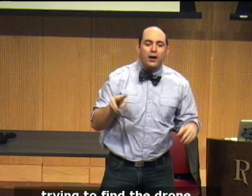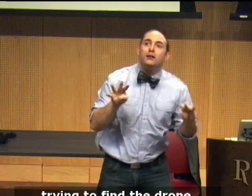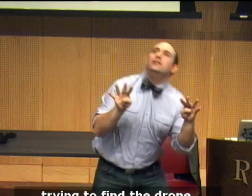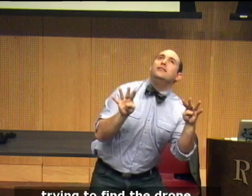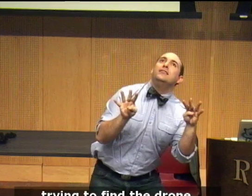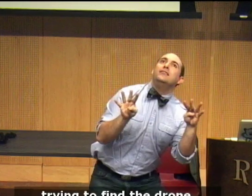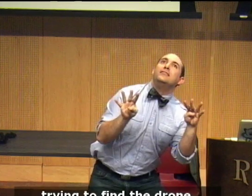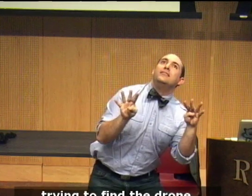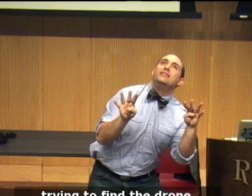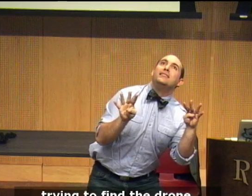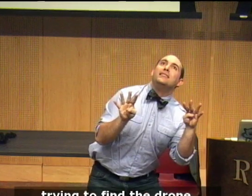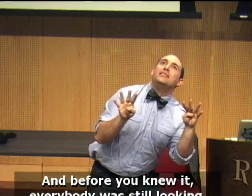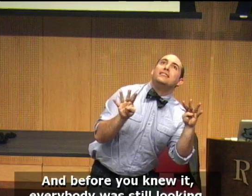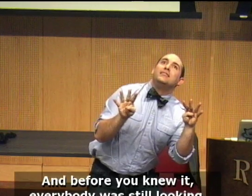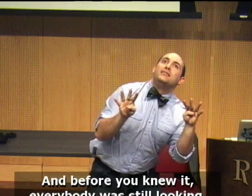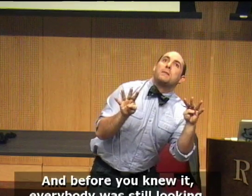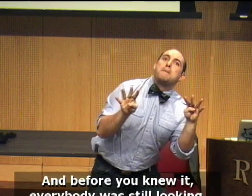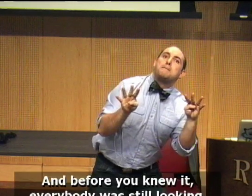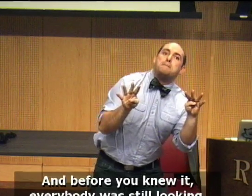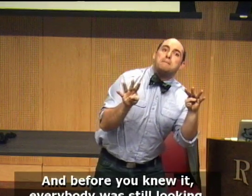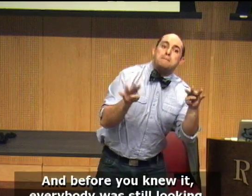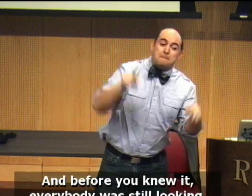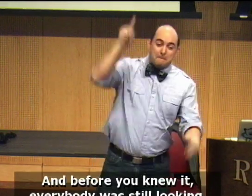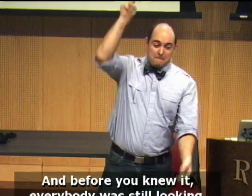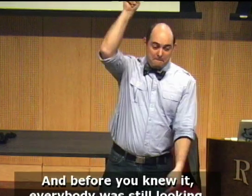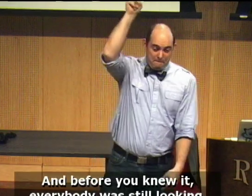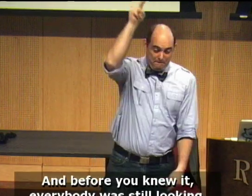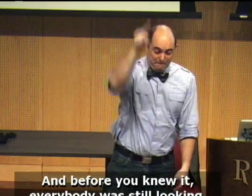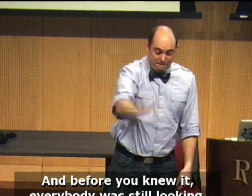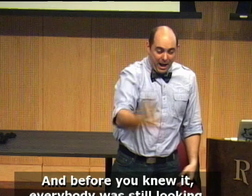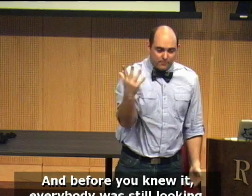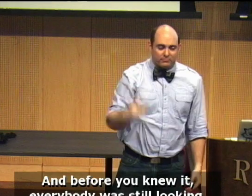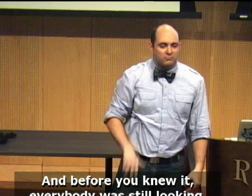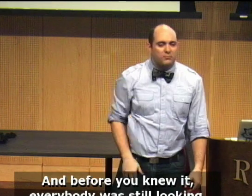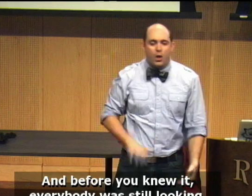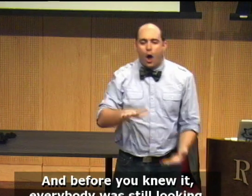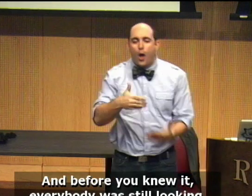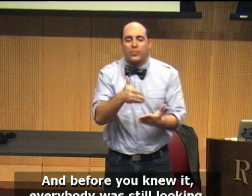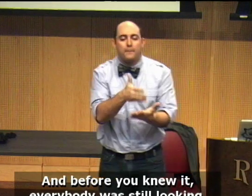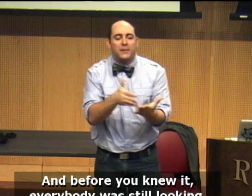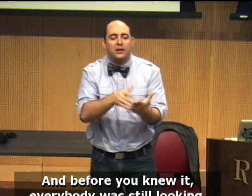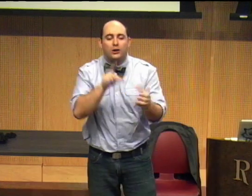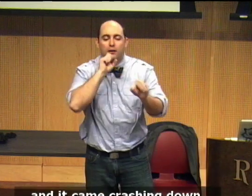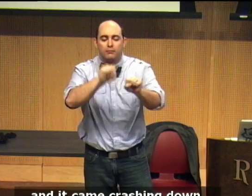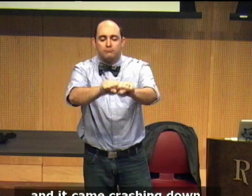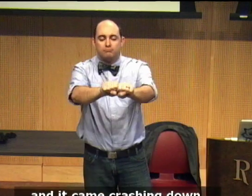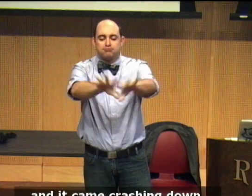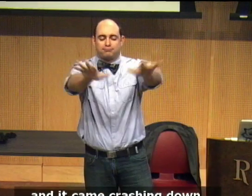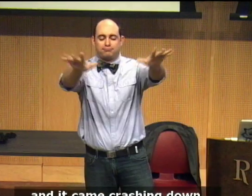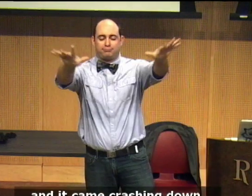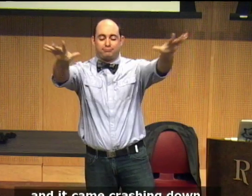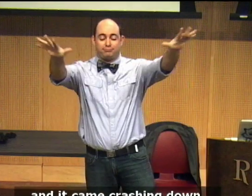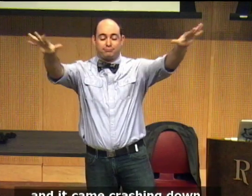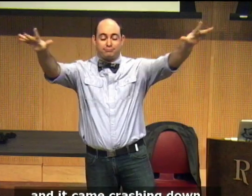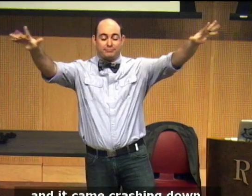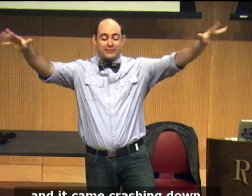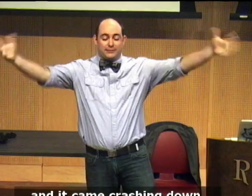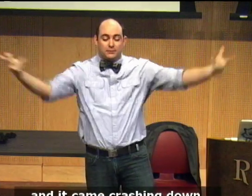drone. And before you knew it, everybody was still looking, and it came crashing down.